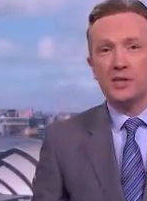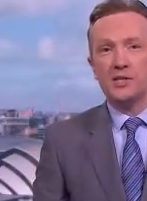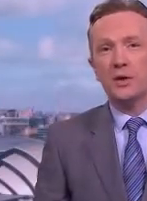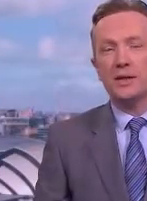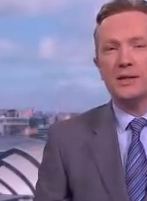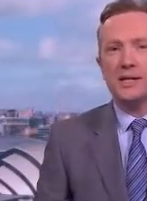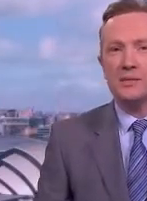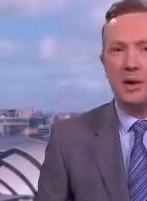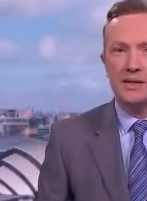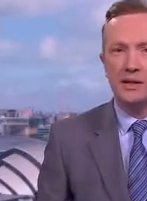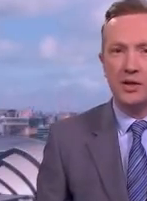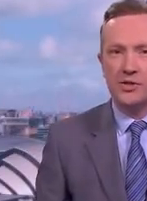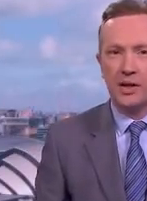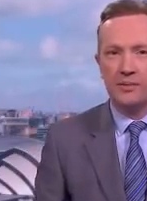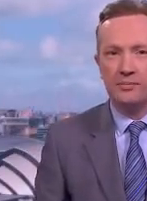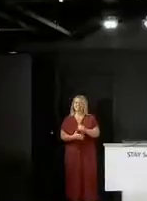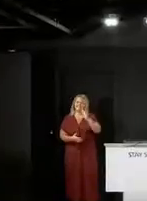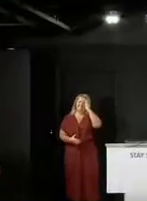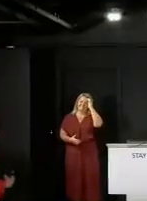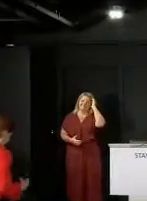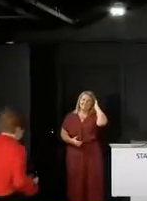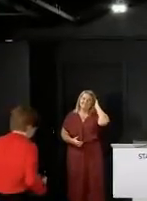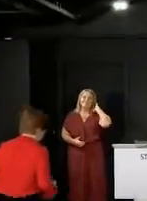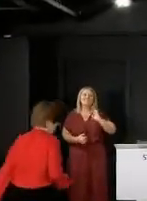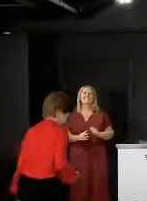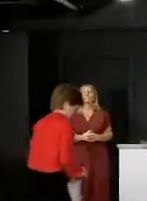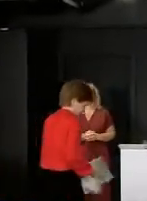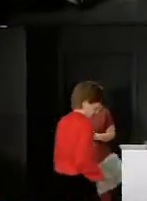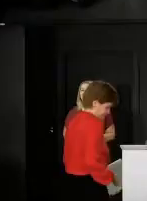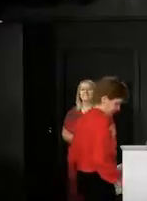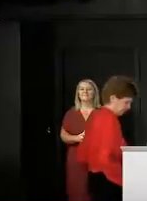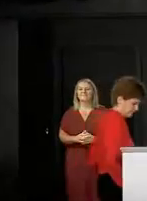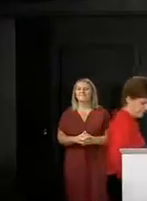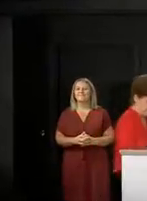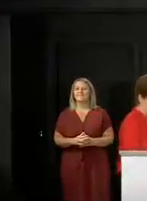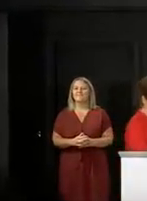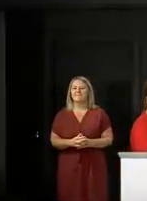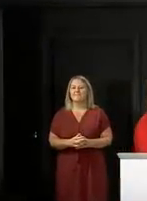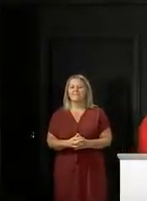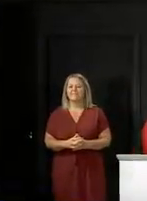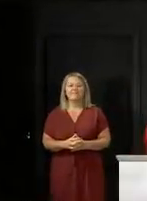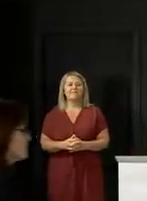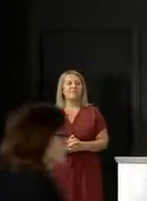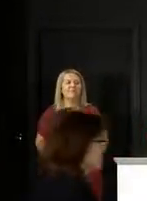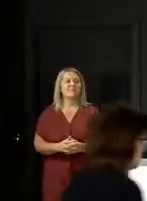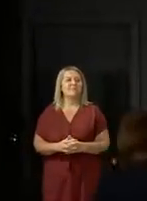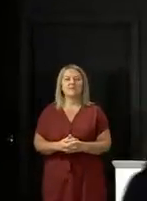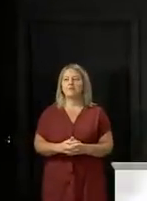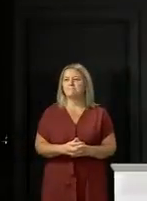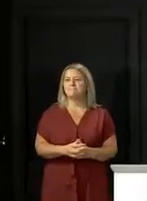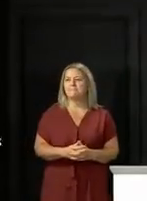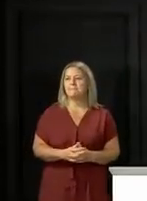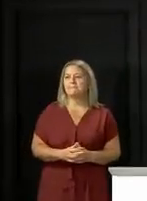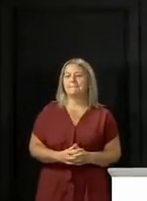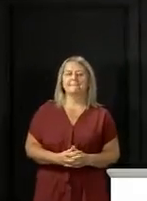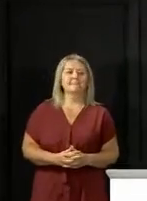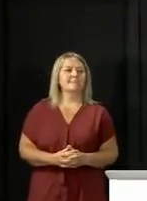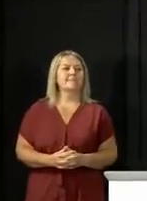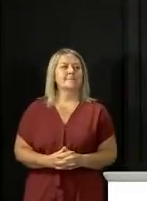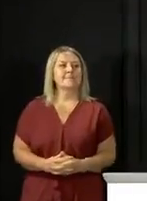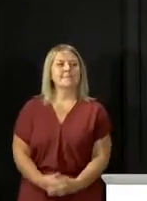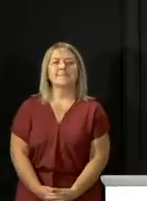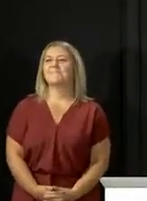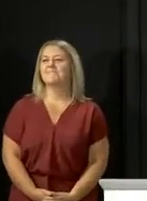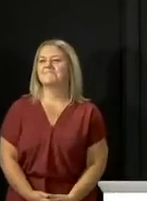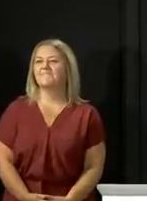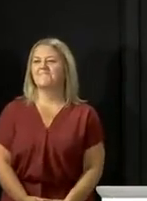Headlines reporting Scotland this Monday lunchtime. The First Minister says quarantine checks on travellers from overseas will start tomorrow, but there's a row